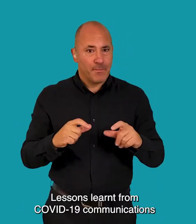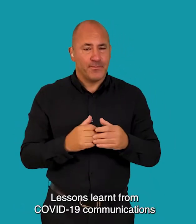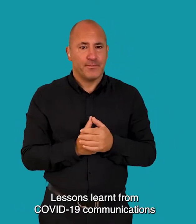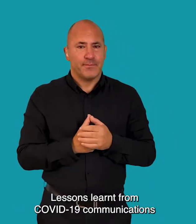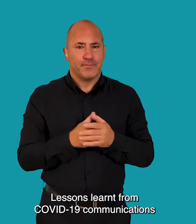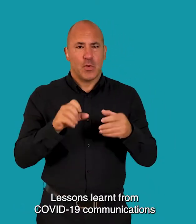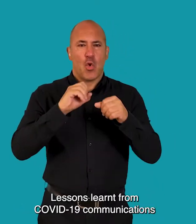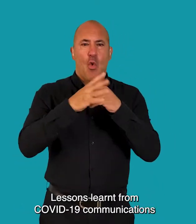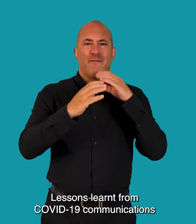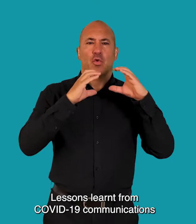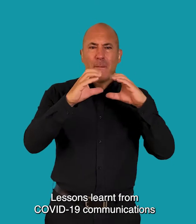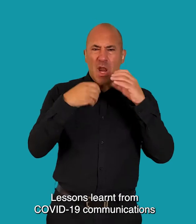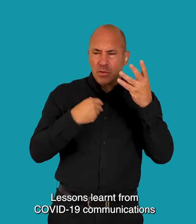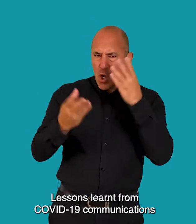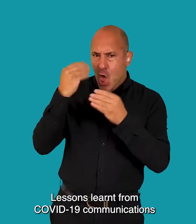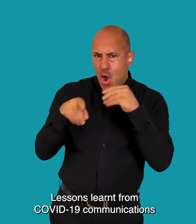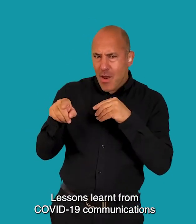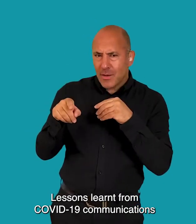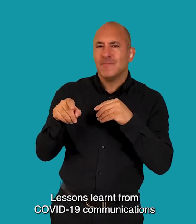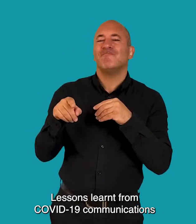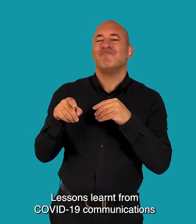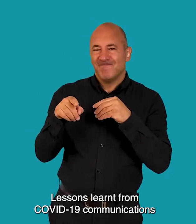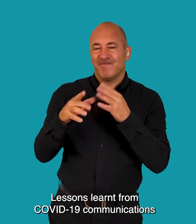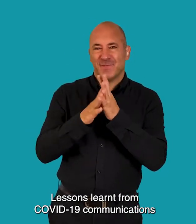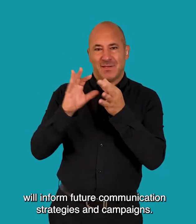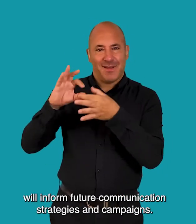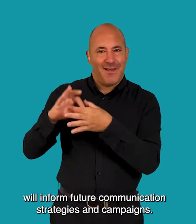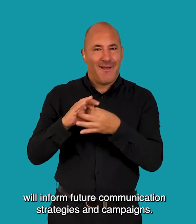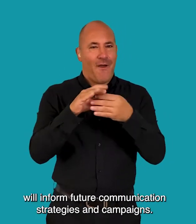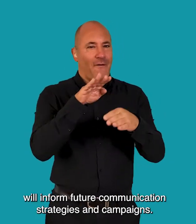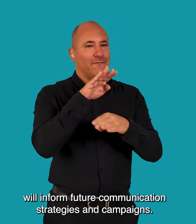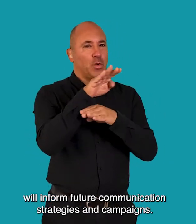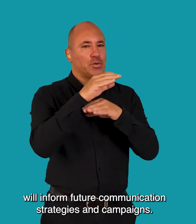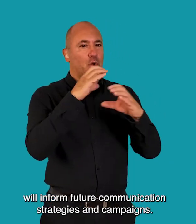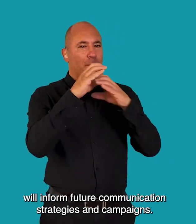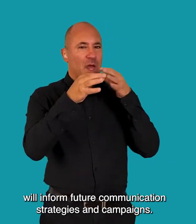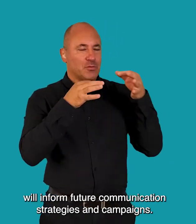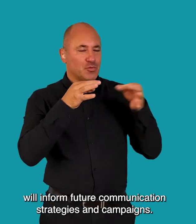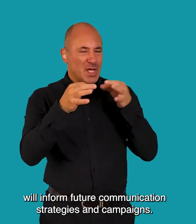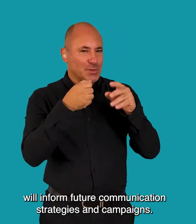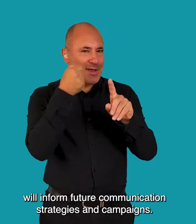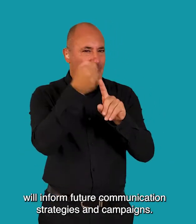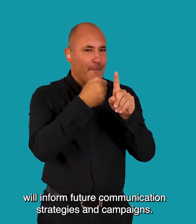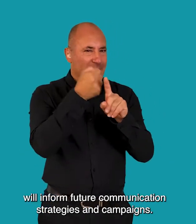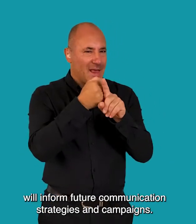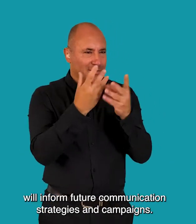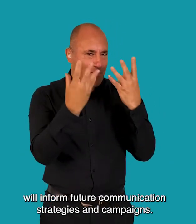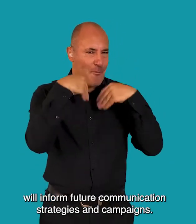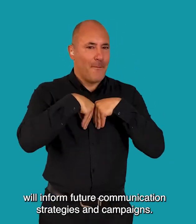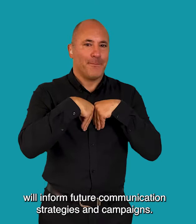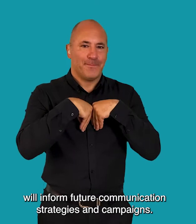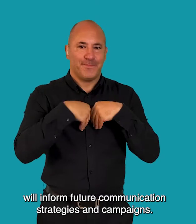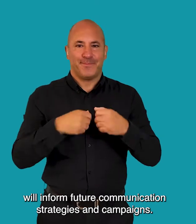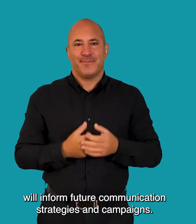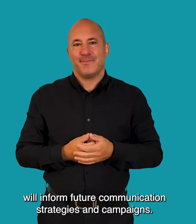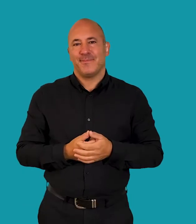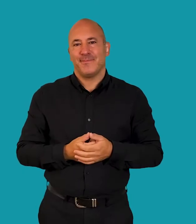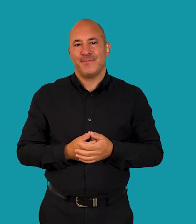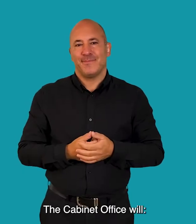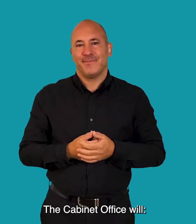Lessons learnt from COVID-19 communications will inform future communication strategies and campaigns. The